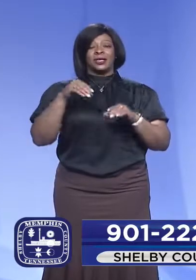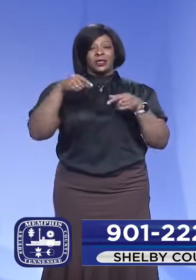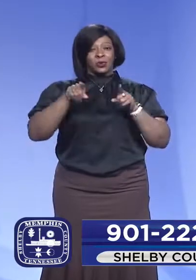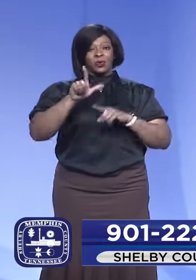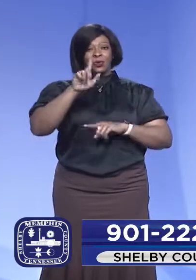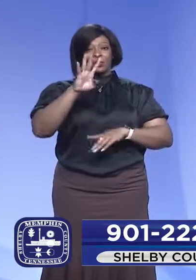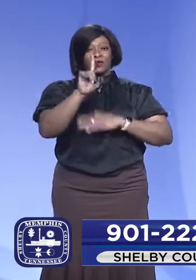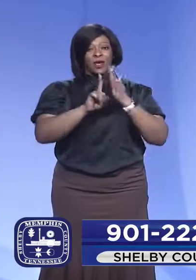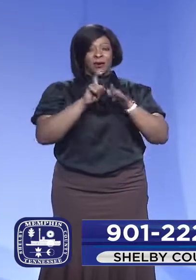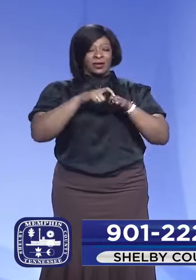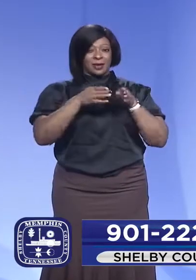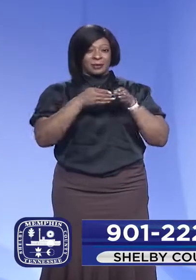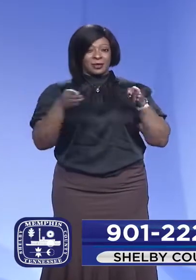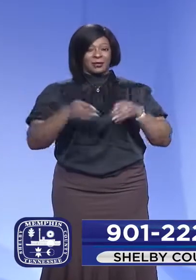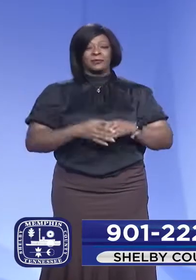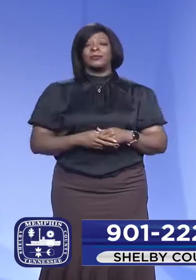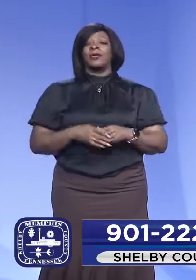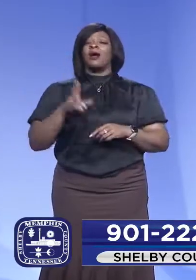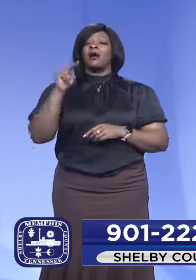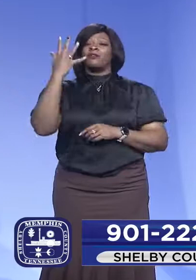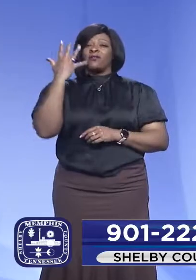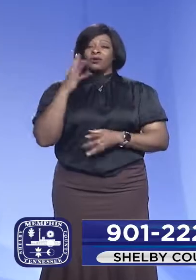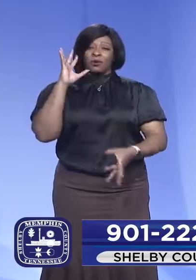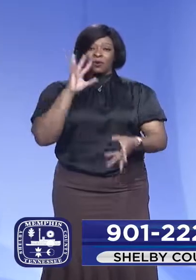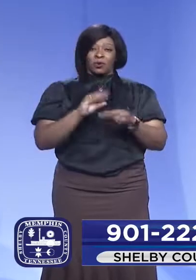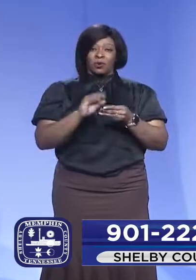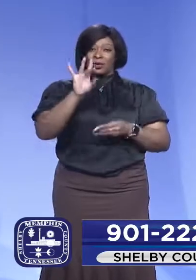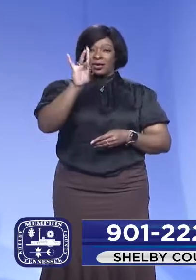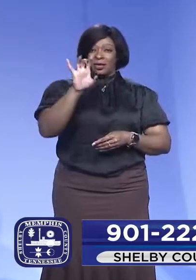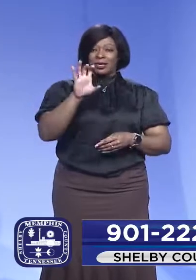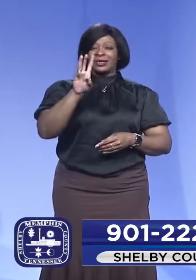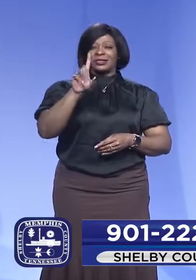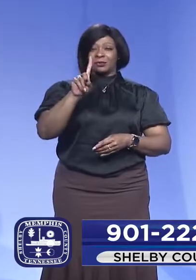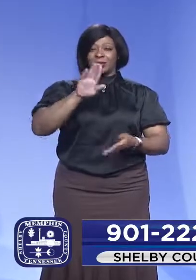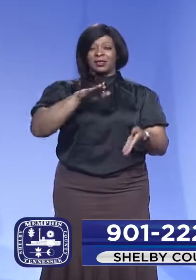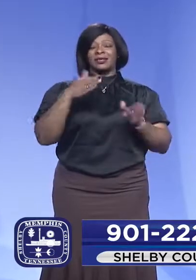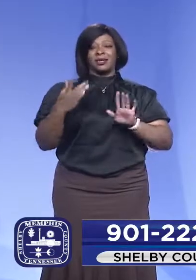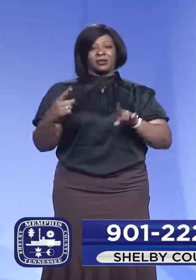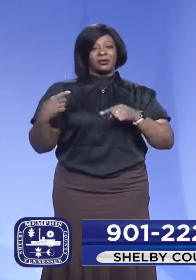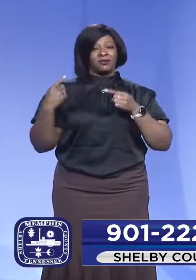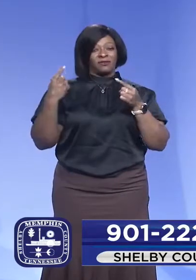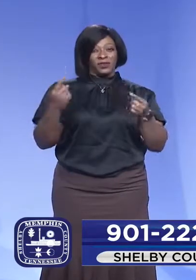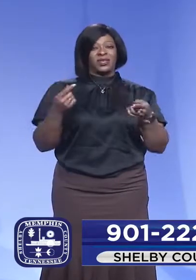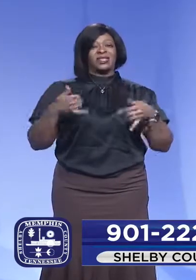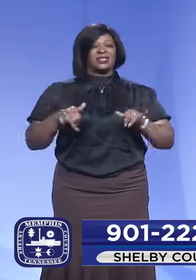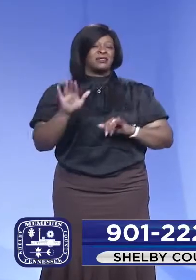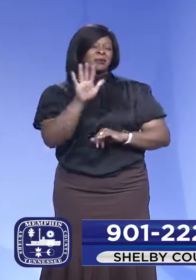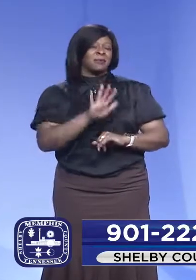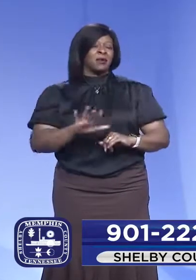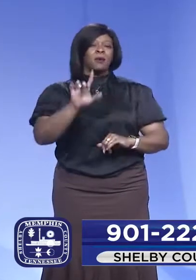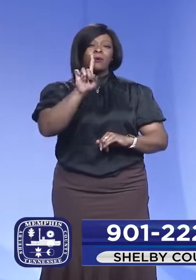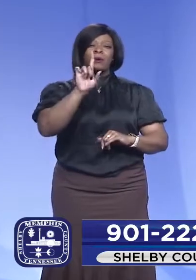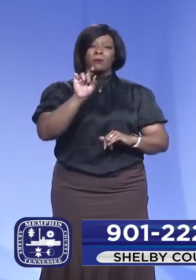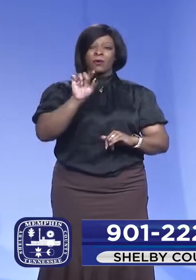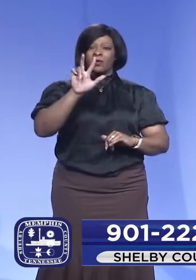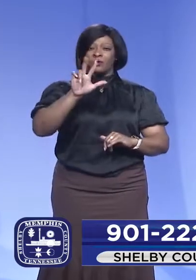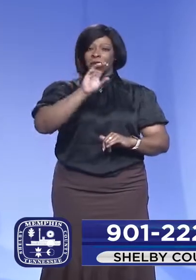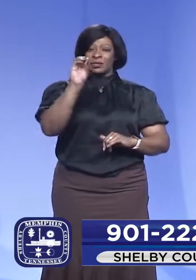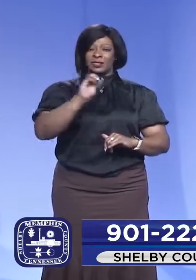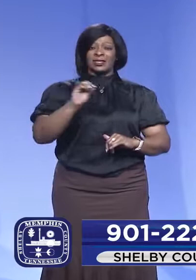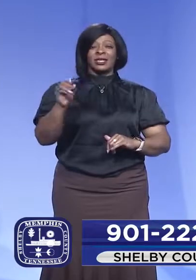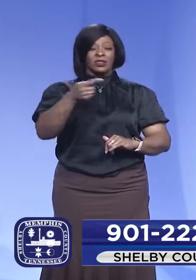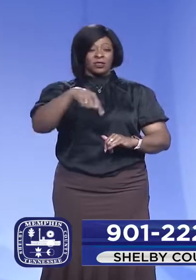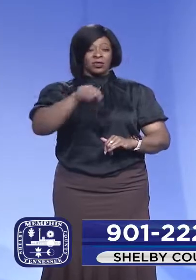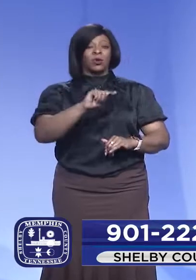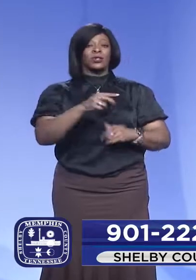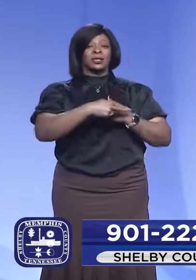24 hours. Unfortunately, we've had 861 deaths to date, and that's still about 1.3% of those